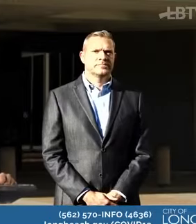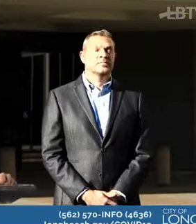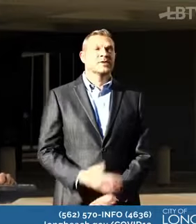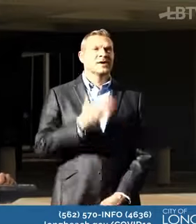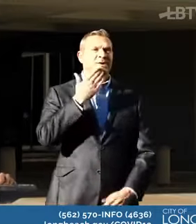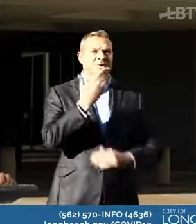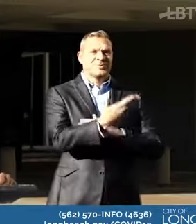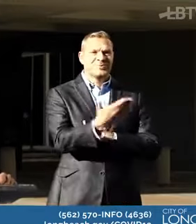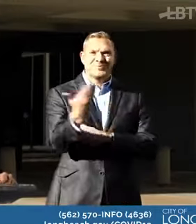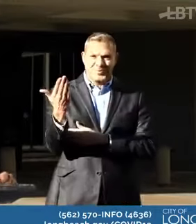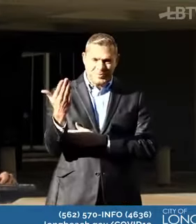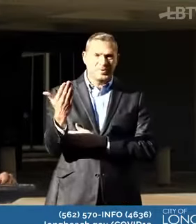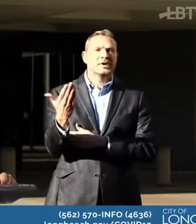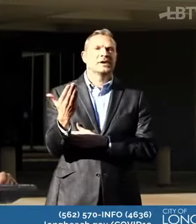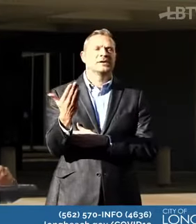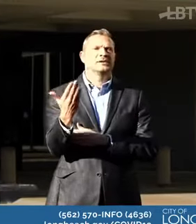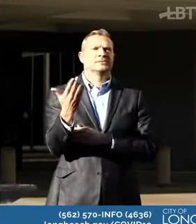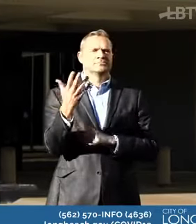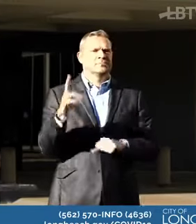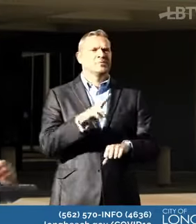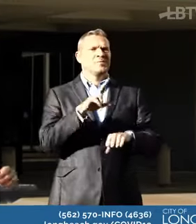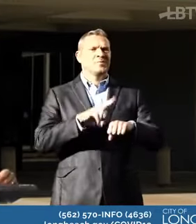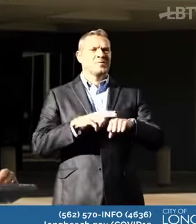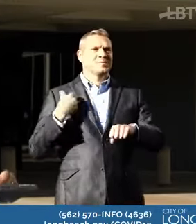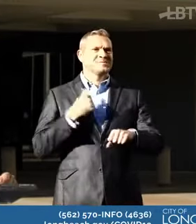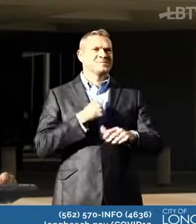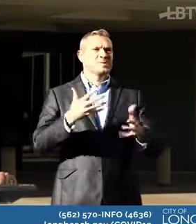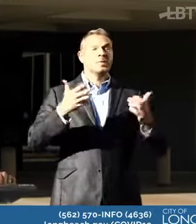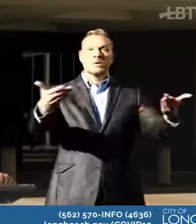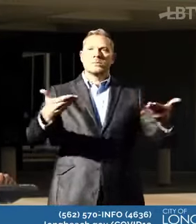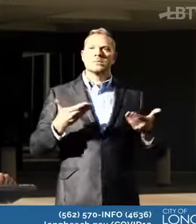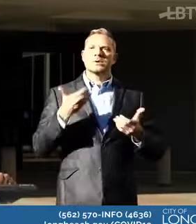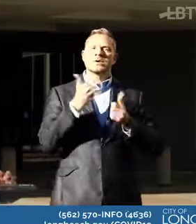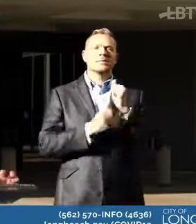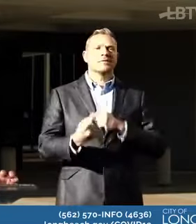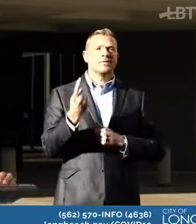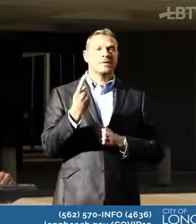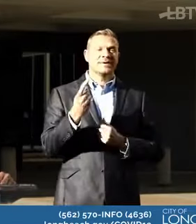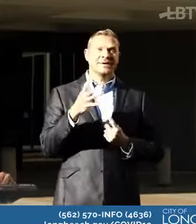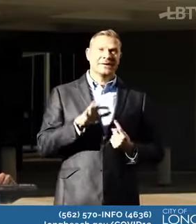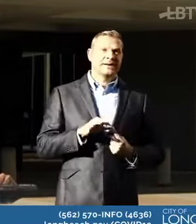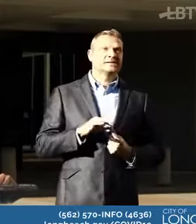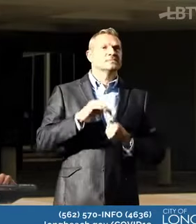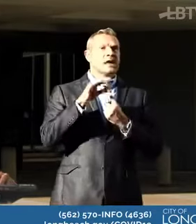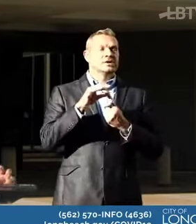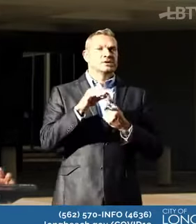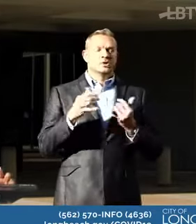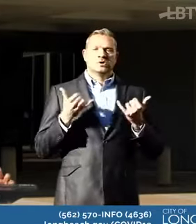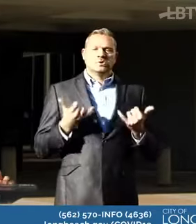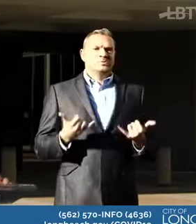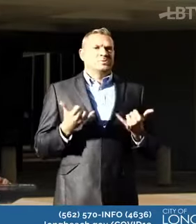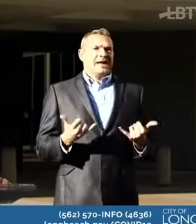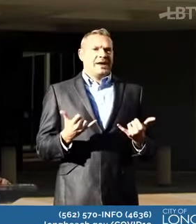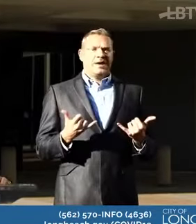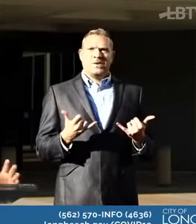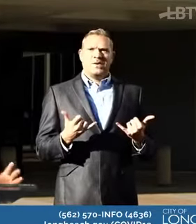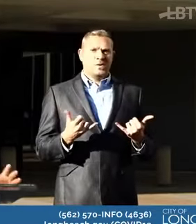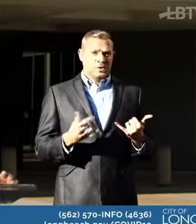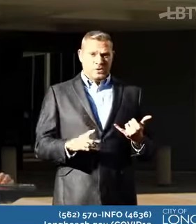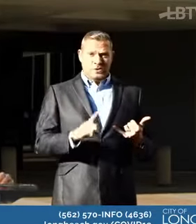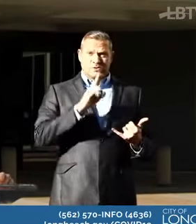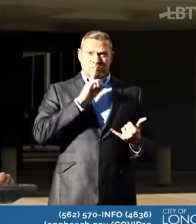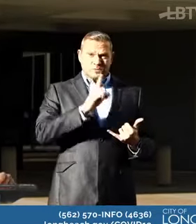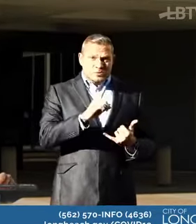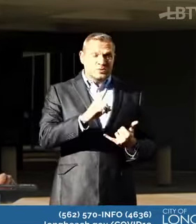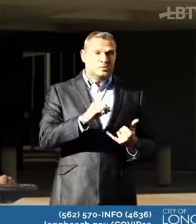Well, good morning, and of course we want to welcome everyone, especially on a day that is both